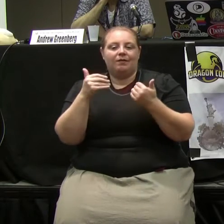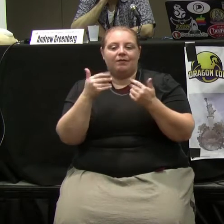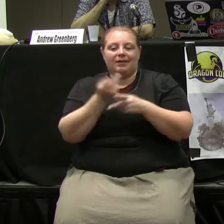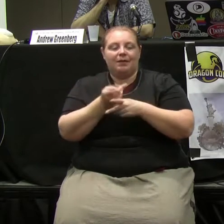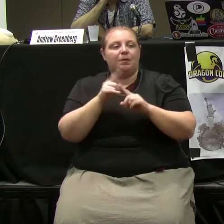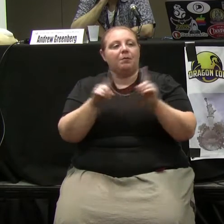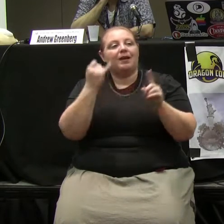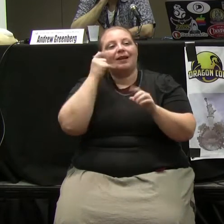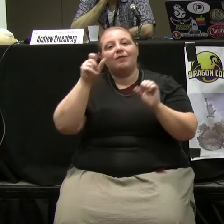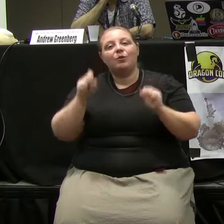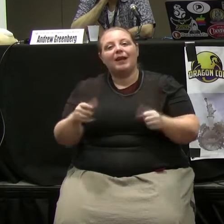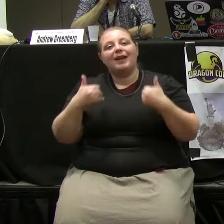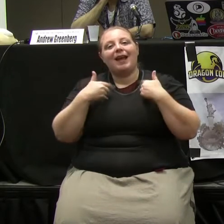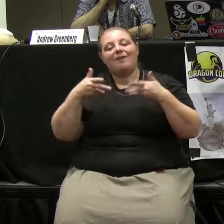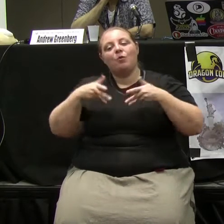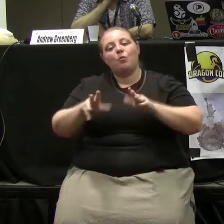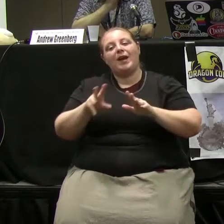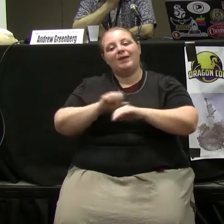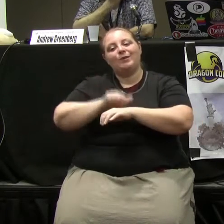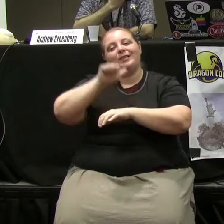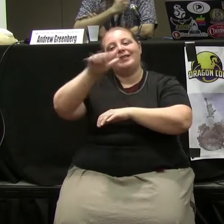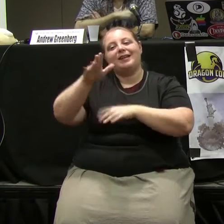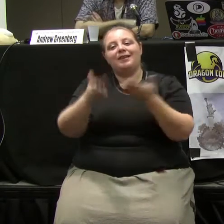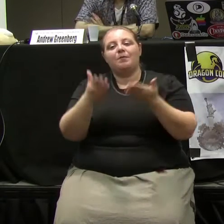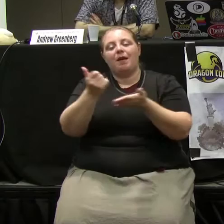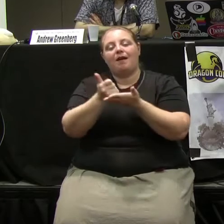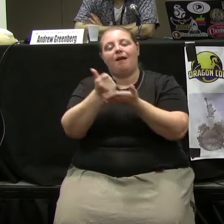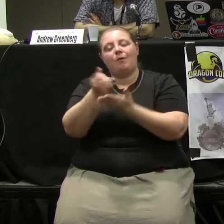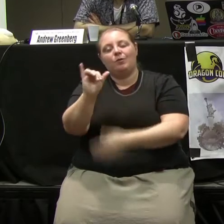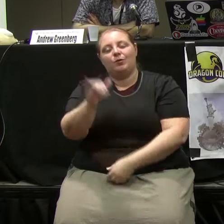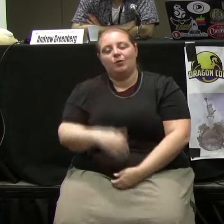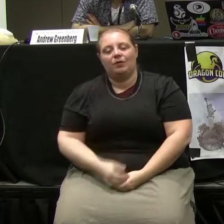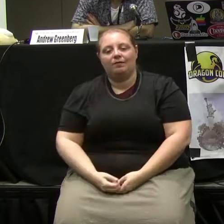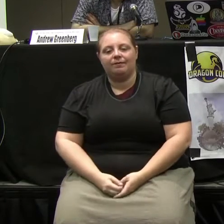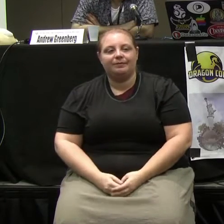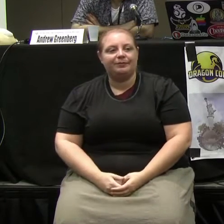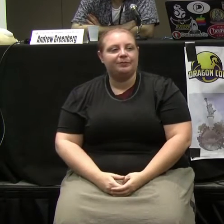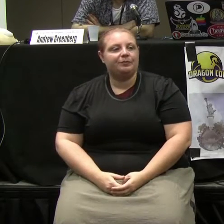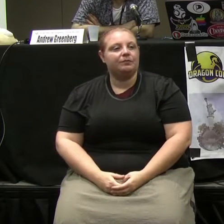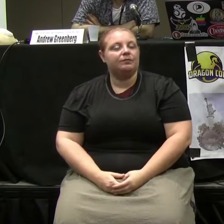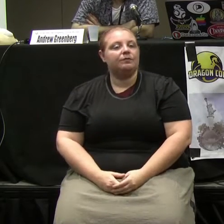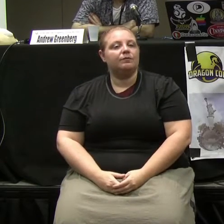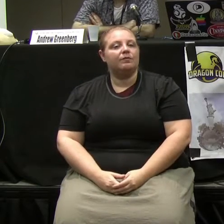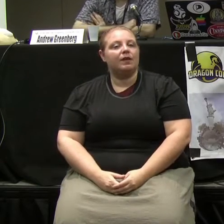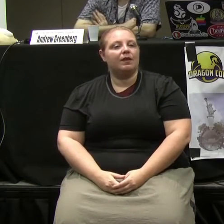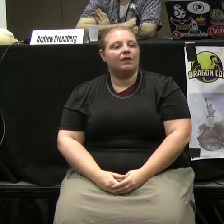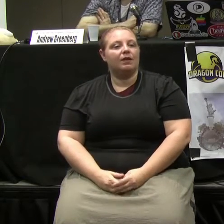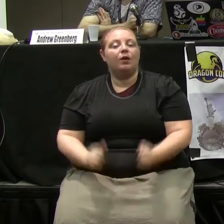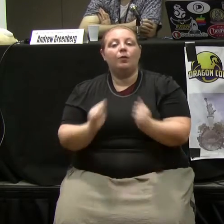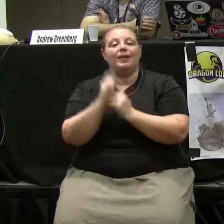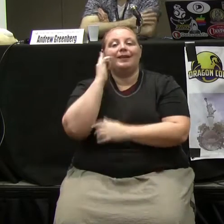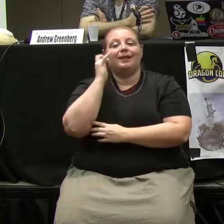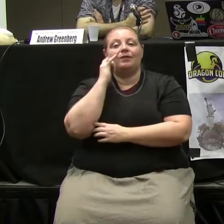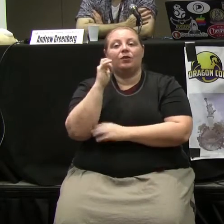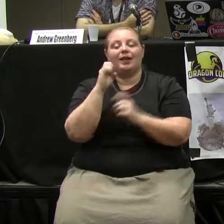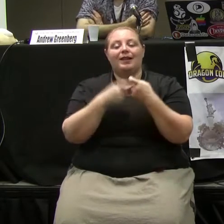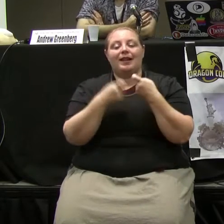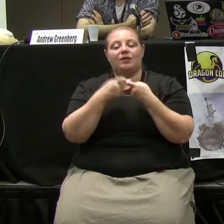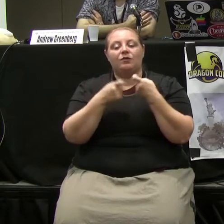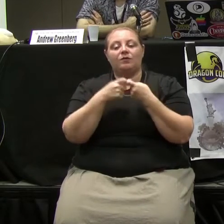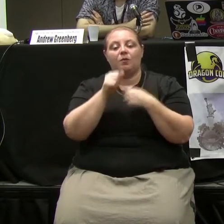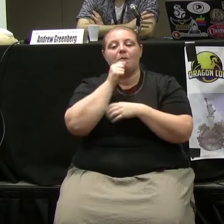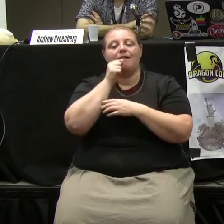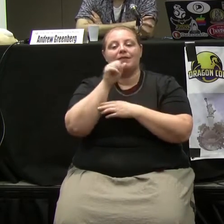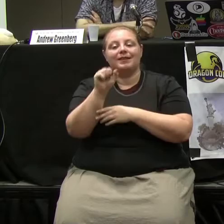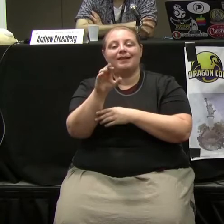know, if you can come up with a catch, it might help. Yeah, with the California Electronic Communications Privacy